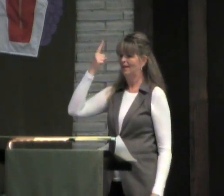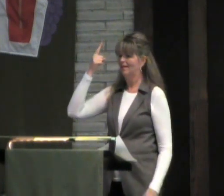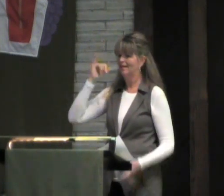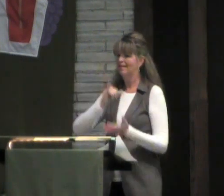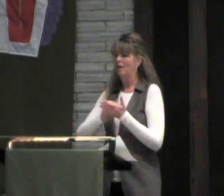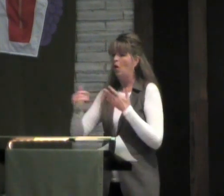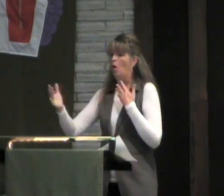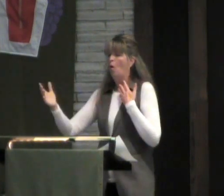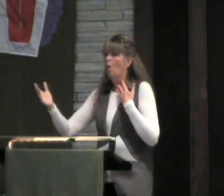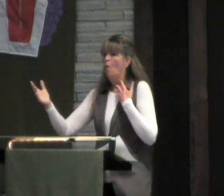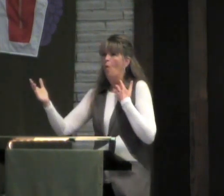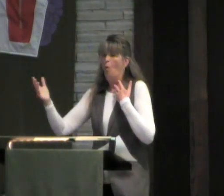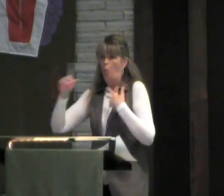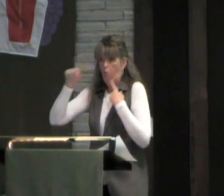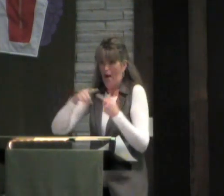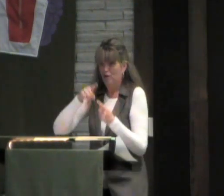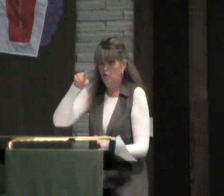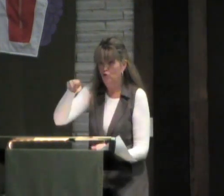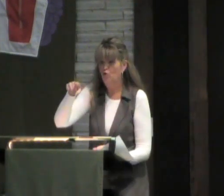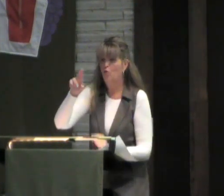And what you don't understand is that